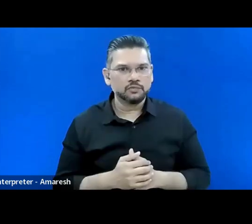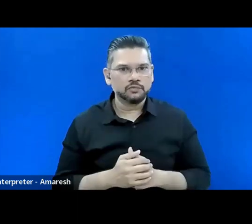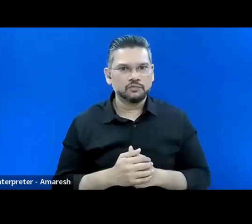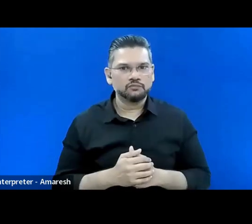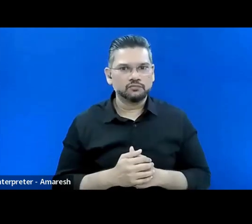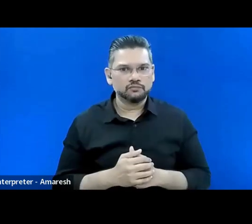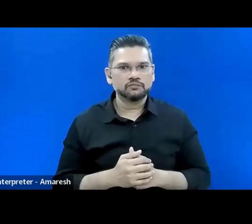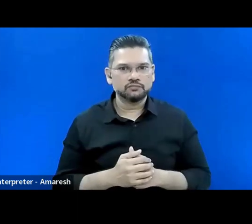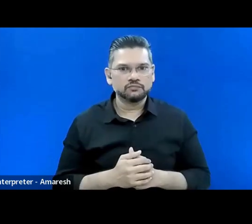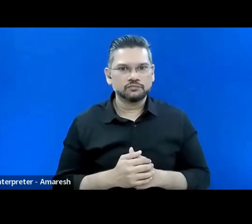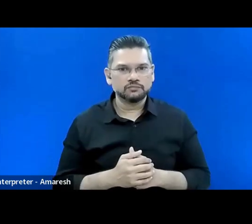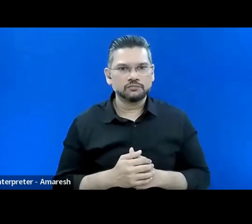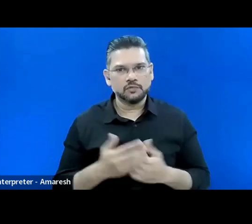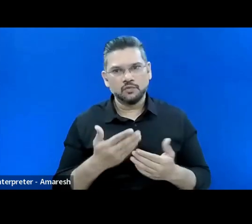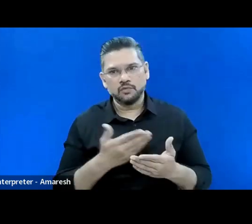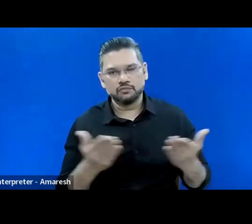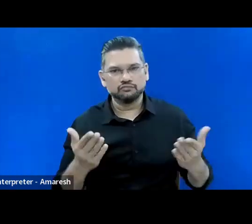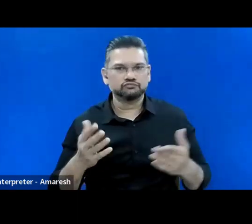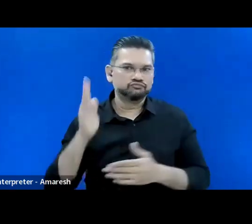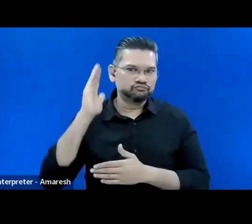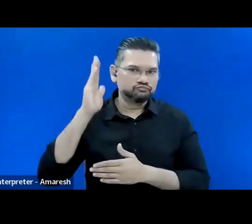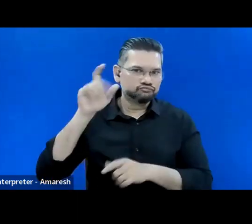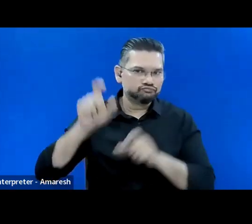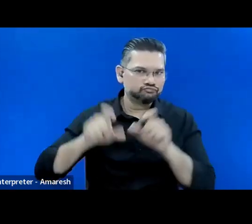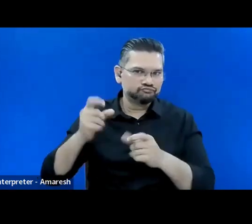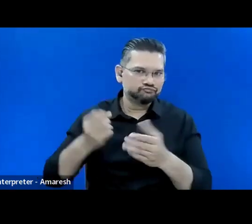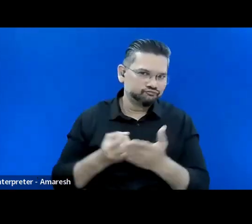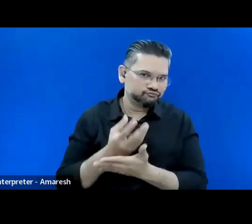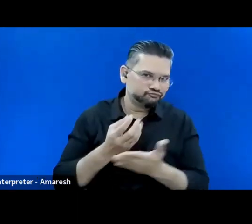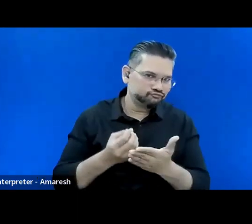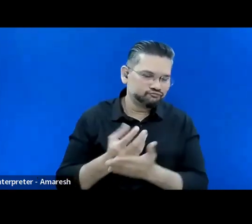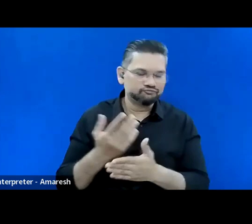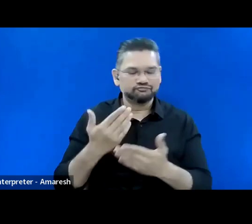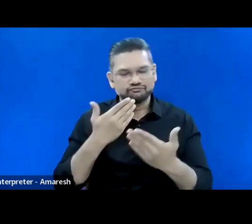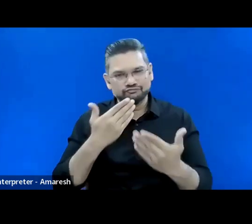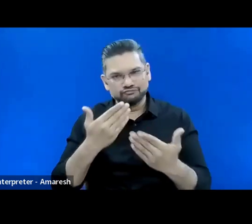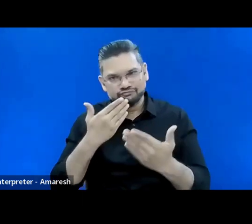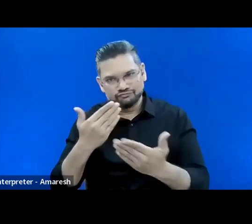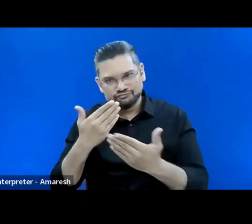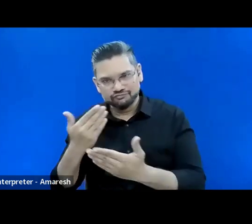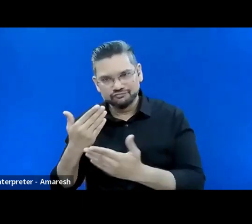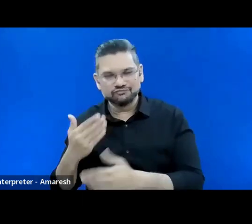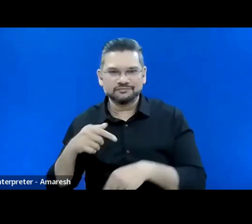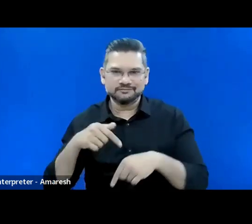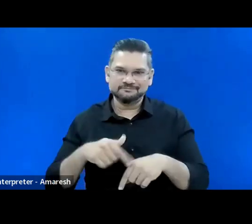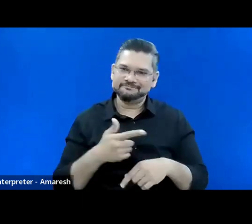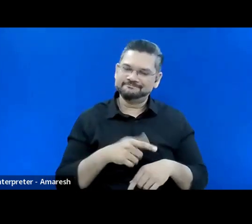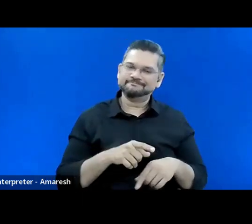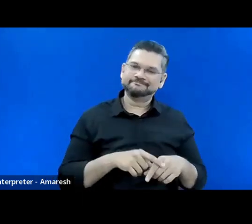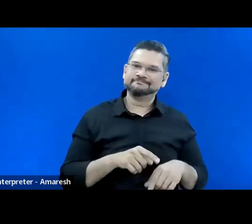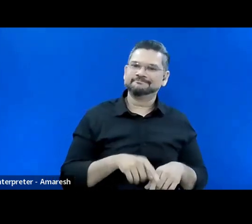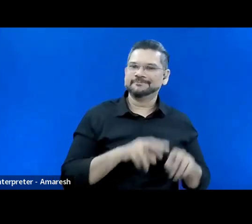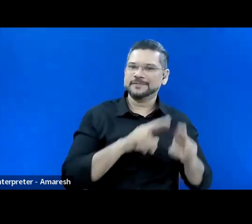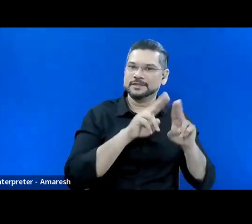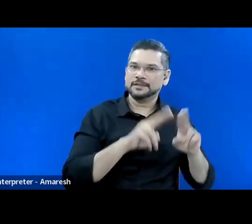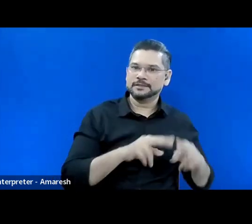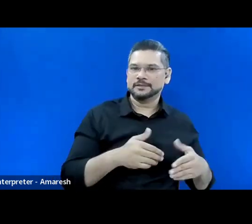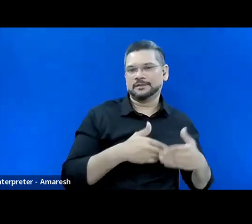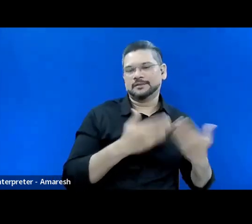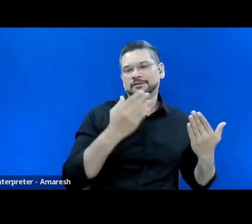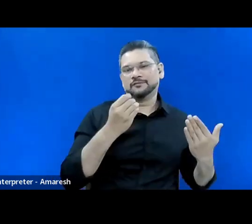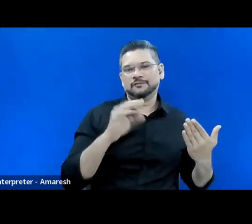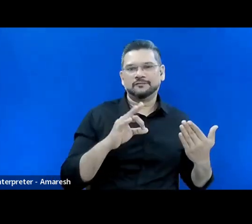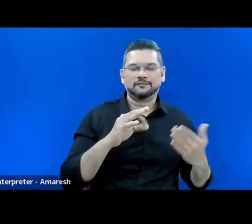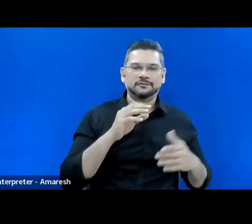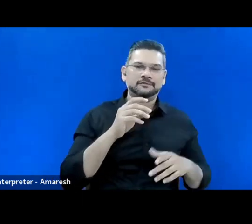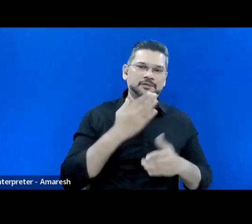to all of the speakers who joined us today to mark this International Day of Persons with Disabilities.